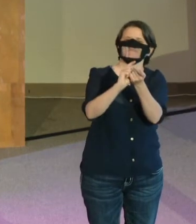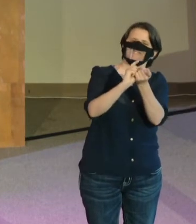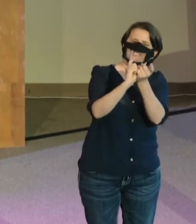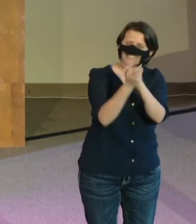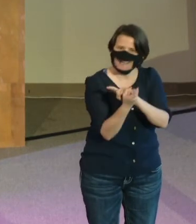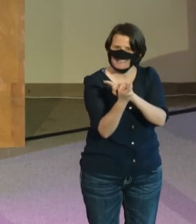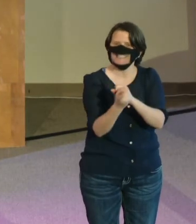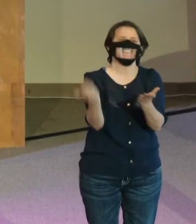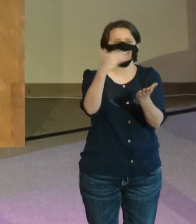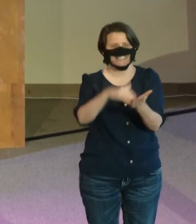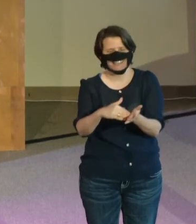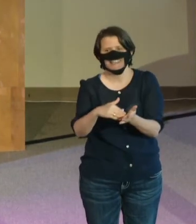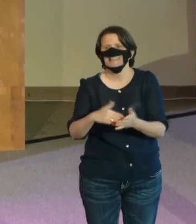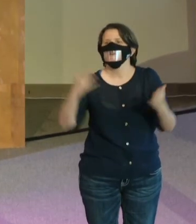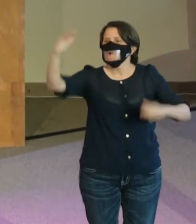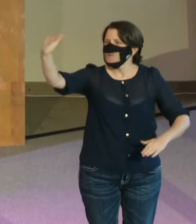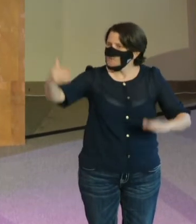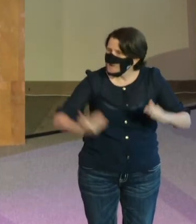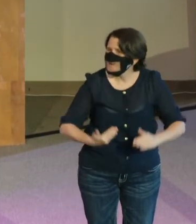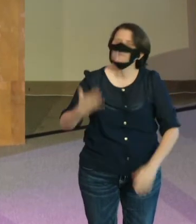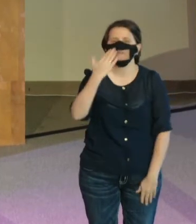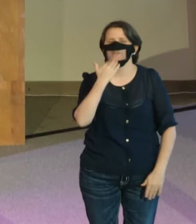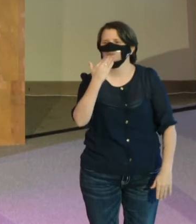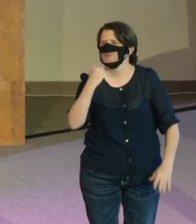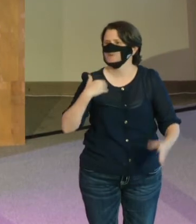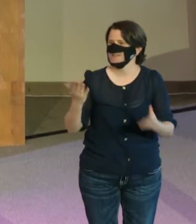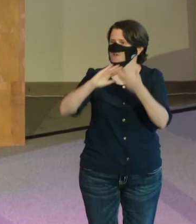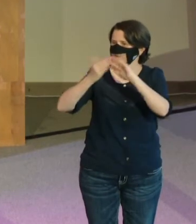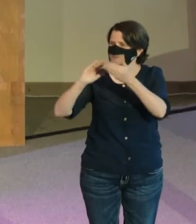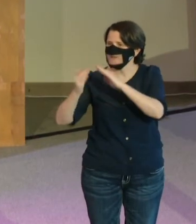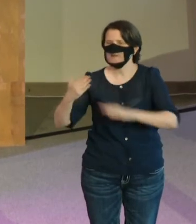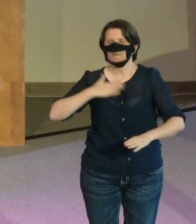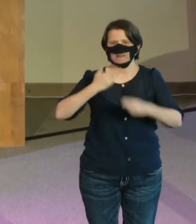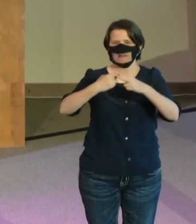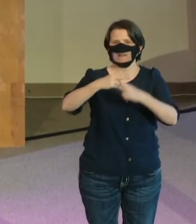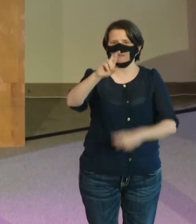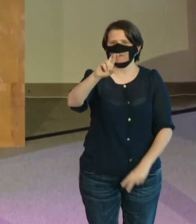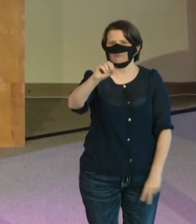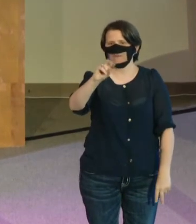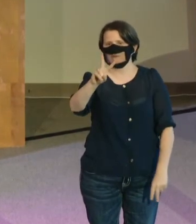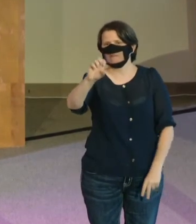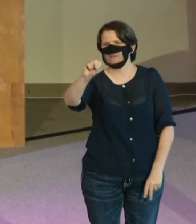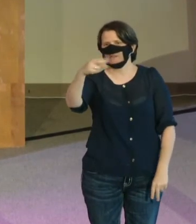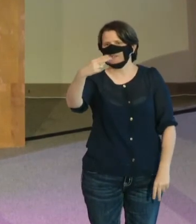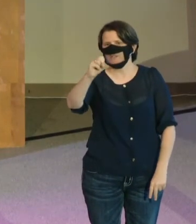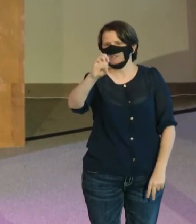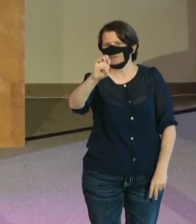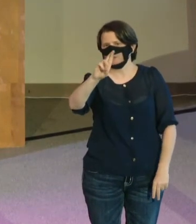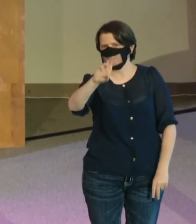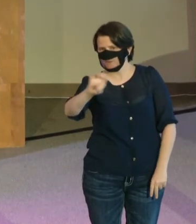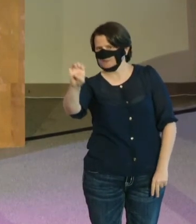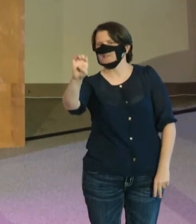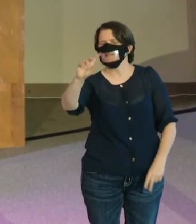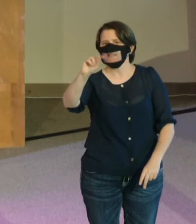here. Well, on behalf of this sweet community, I am Reverend Cherie Taylor-Jones, and I'm here to welcome you. And